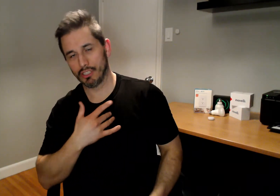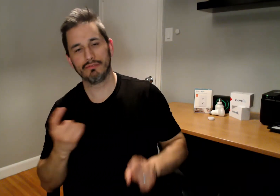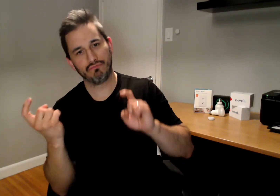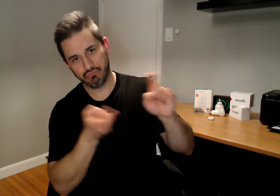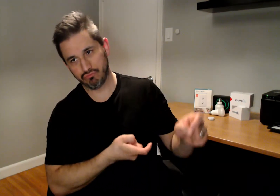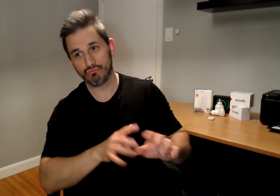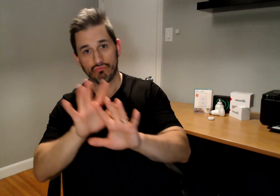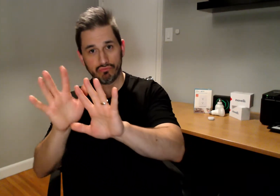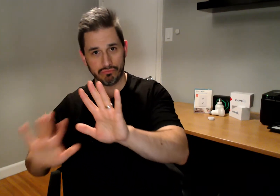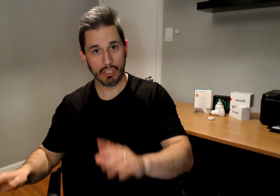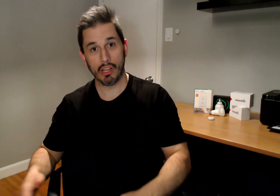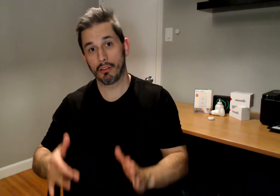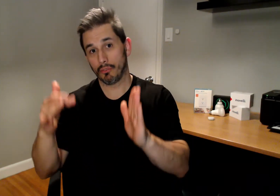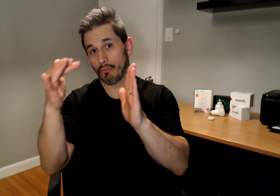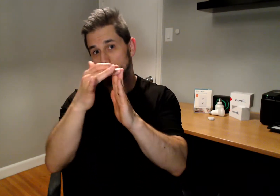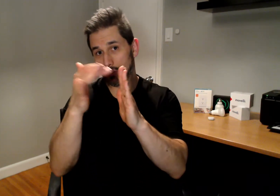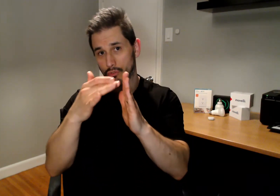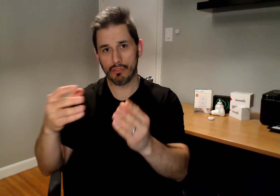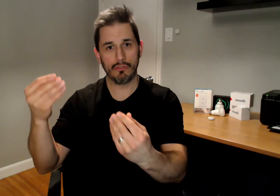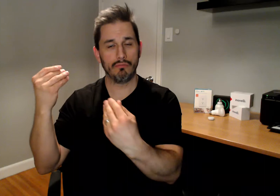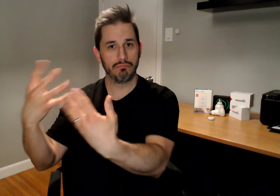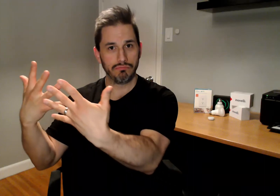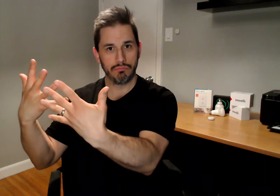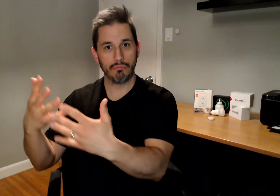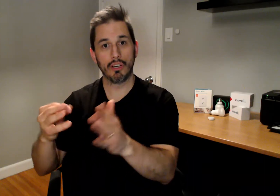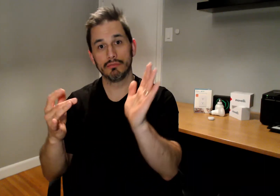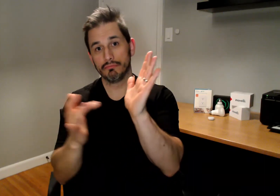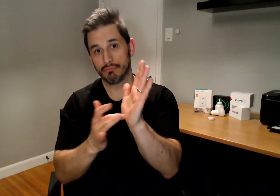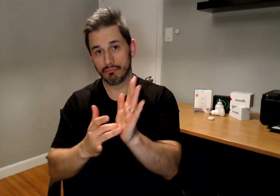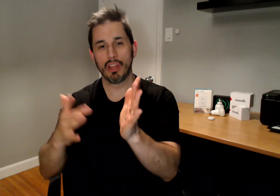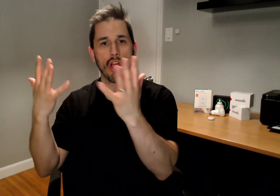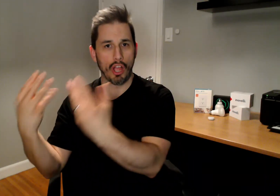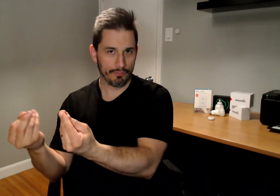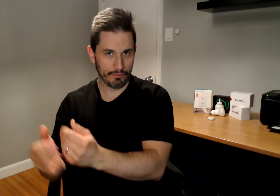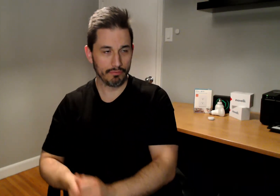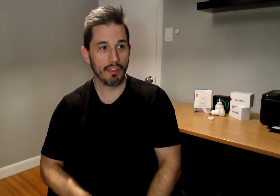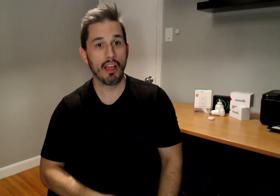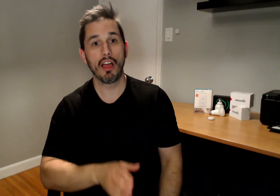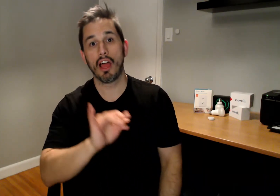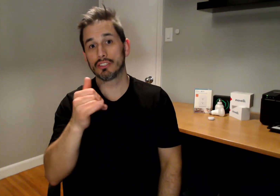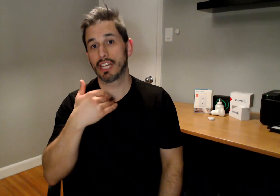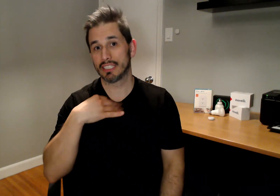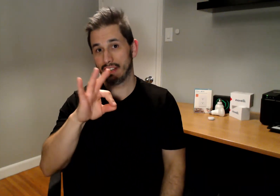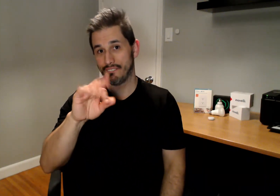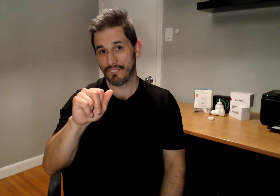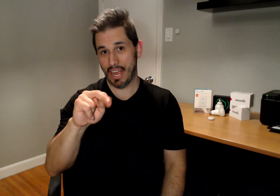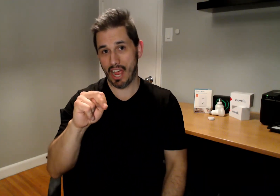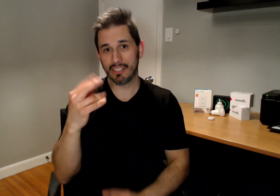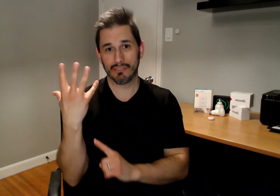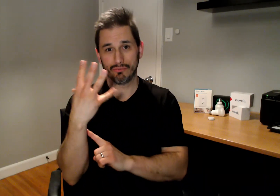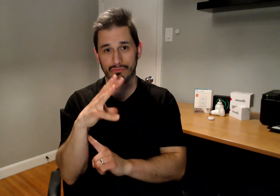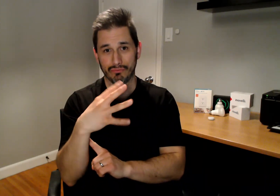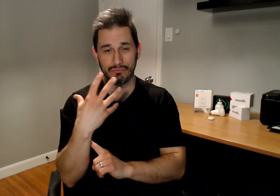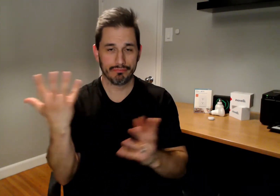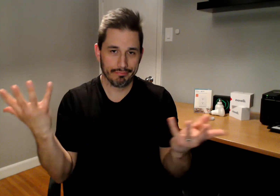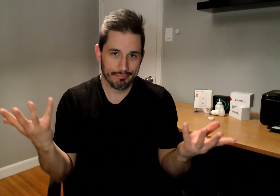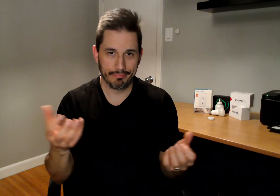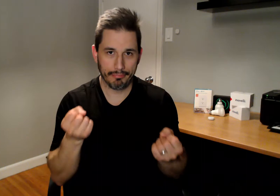She wanted it for her birthday, so we picked her up one. Whenever she double taps the switch, it'll turn that light on or off. Lastly, she